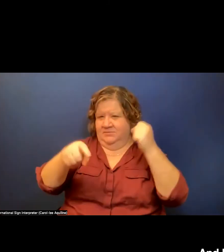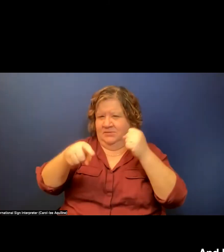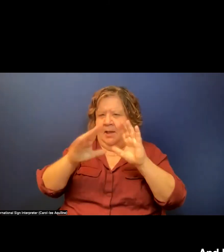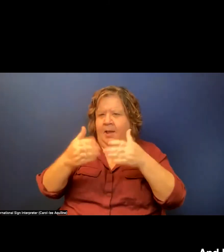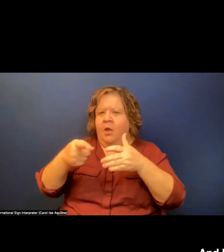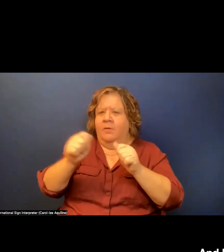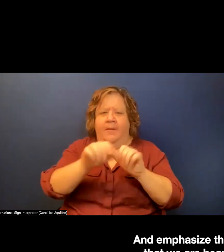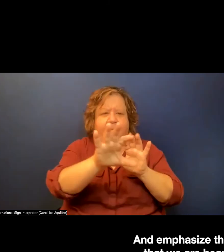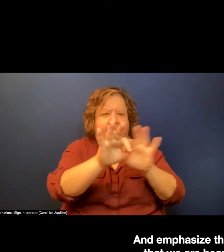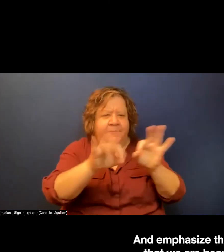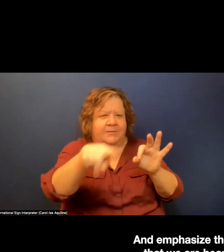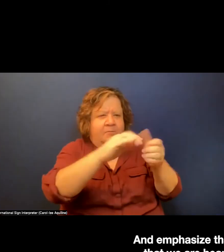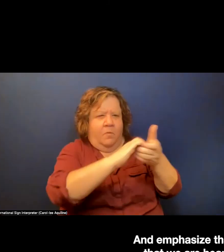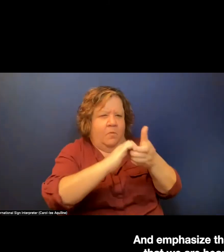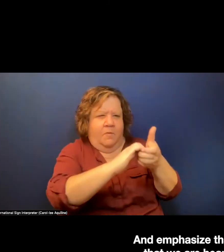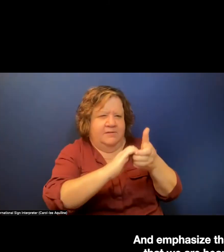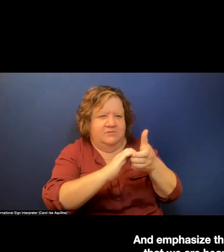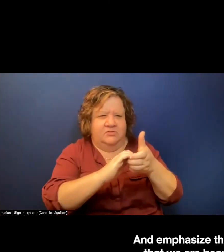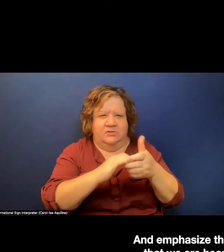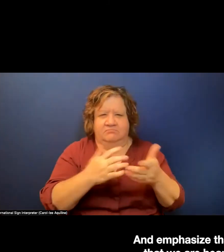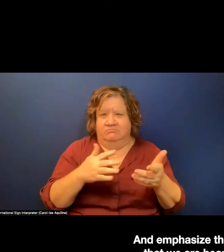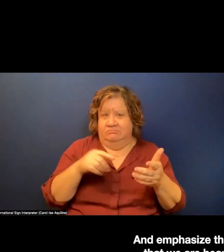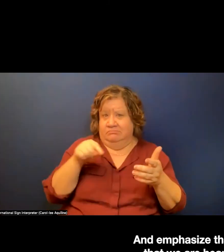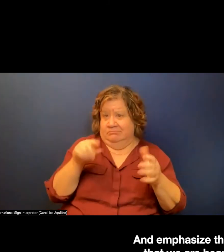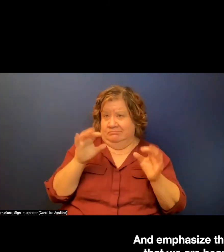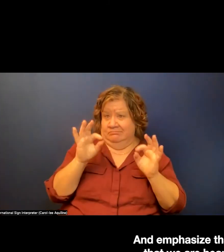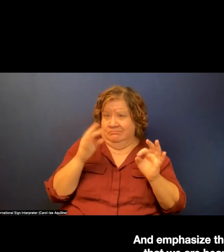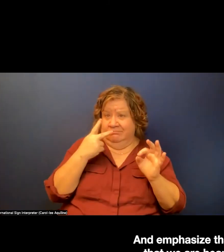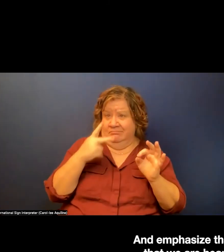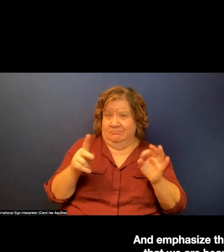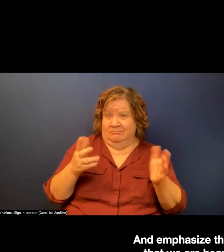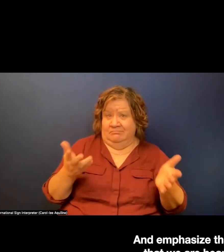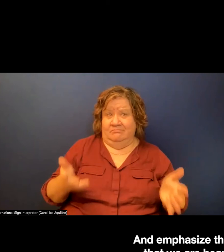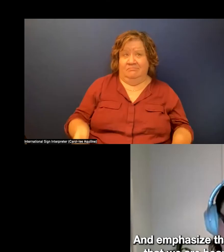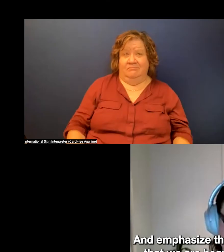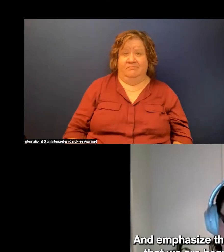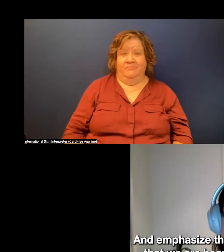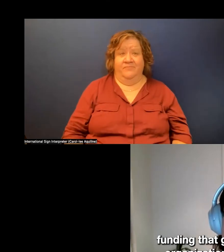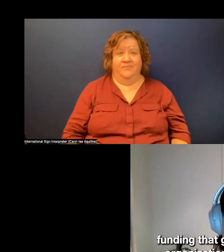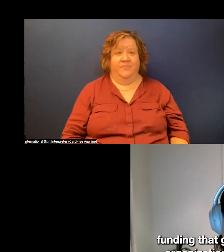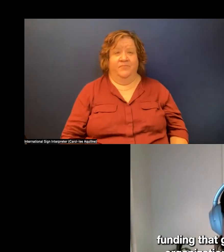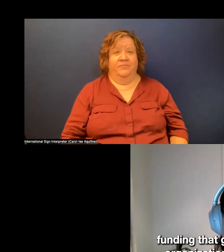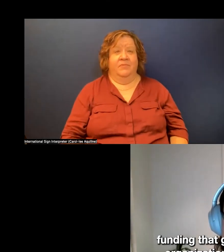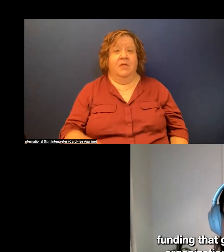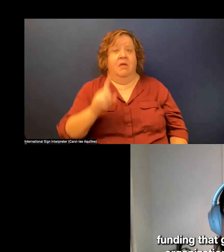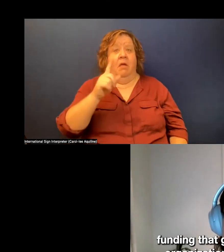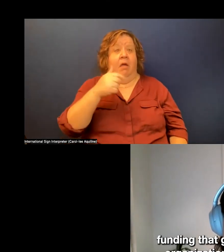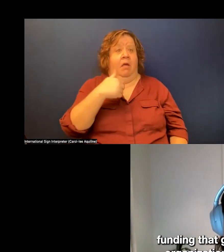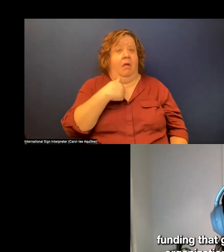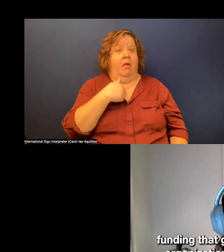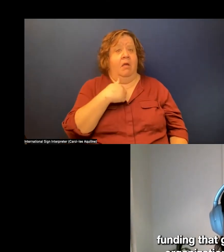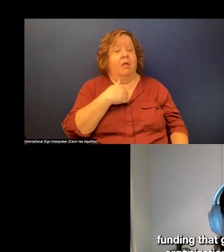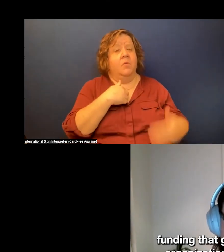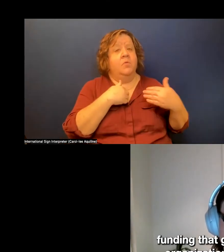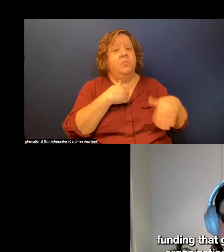and really do emphasize the importance that we are hearing of really direct funding that